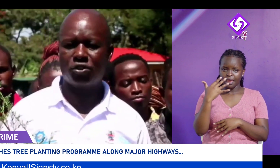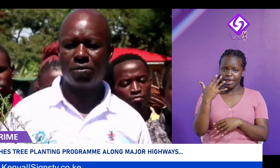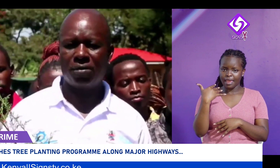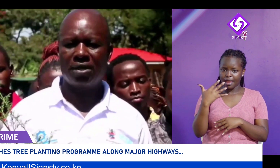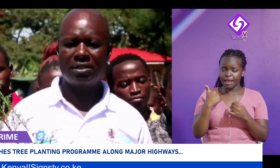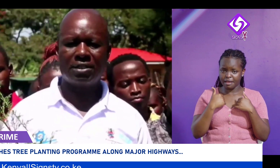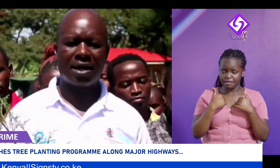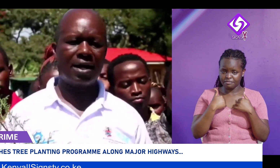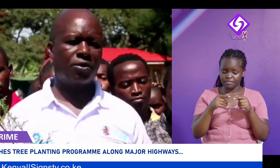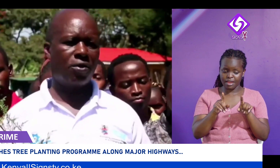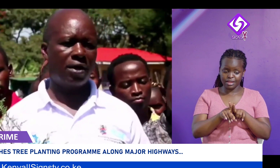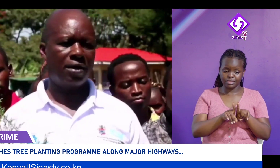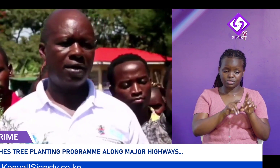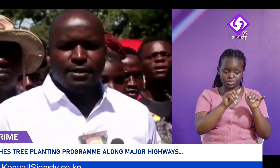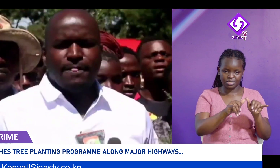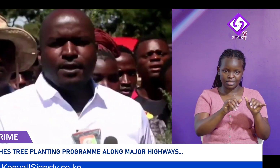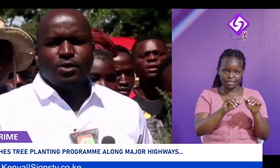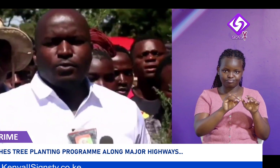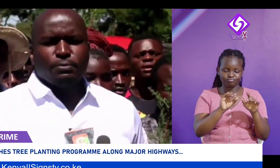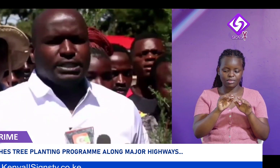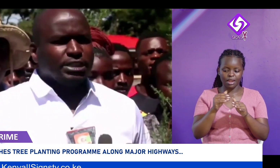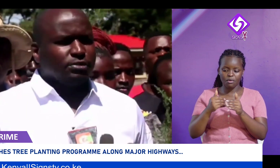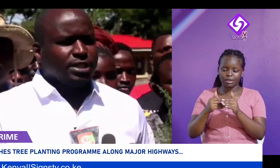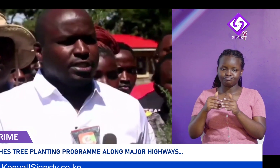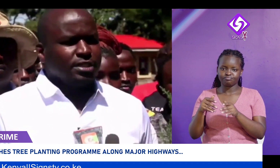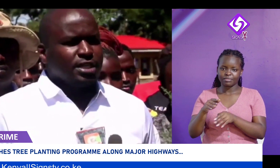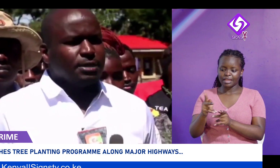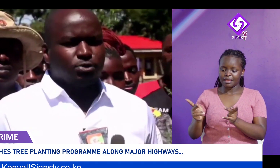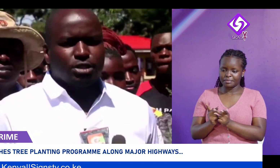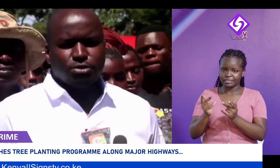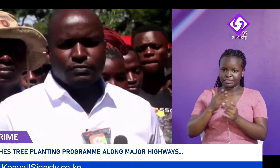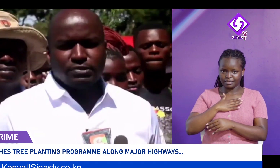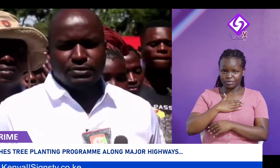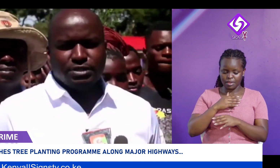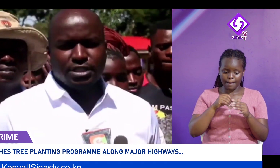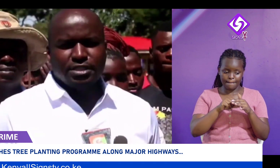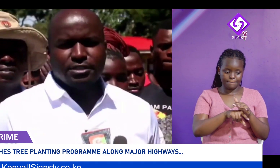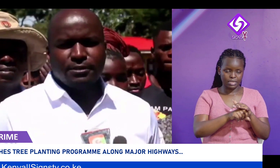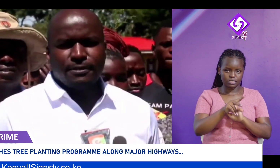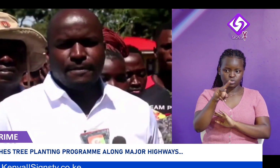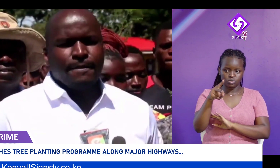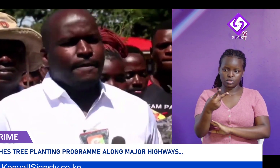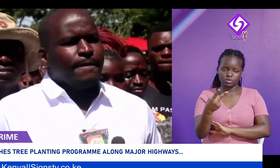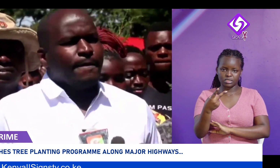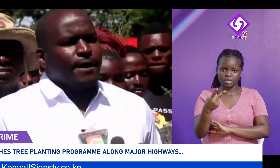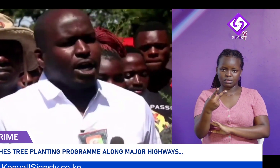so this is a clarion call. We are planting today up to a tune of 2,000 seedlings